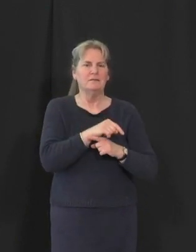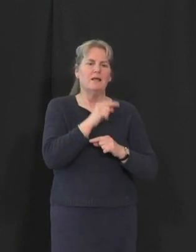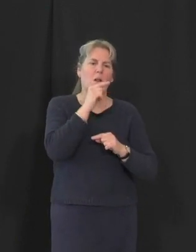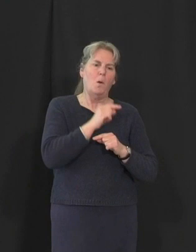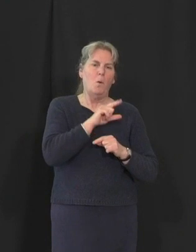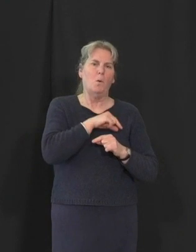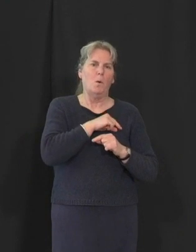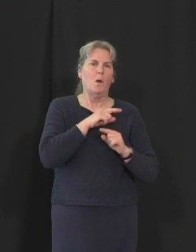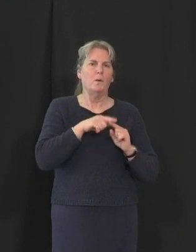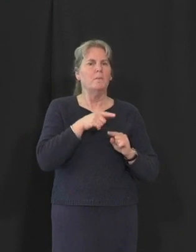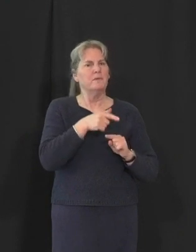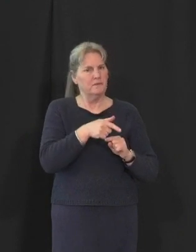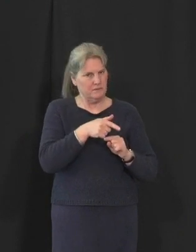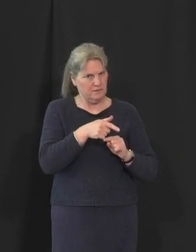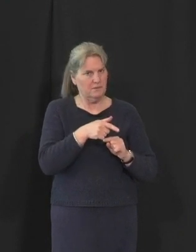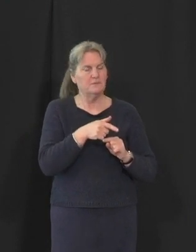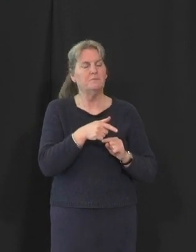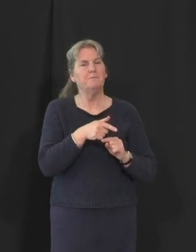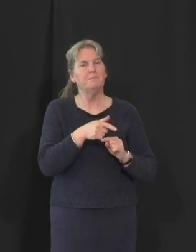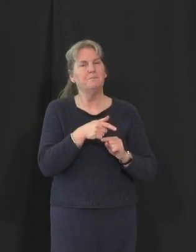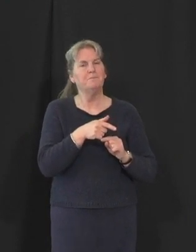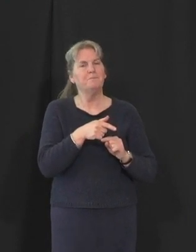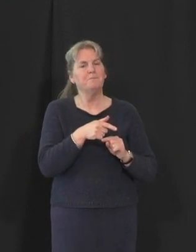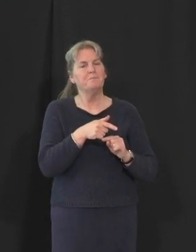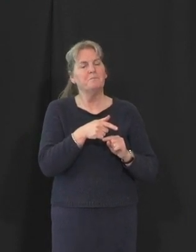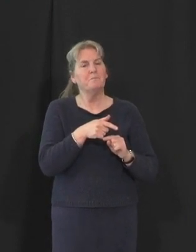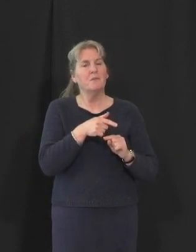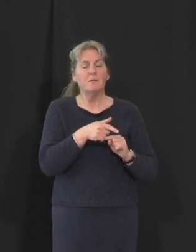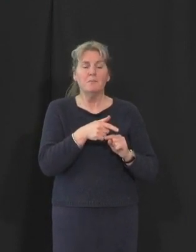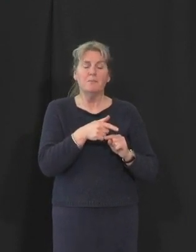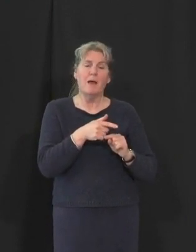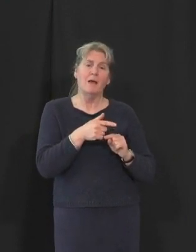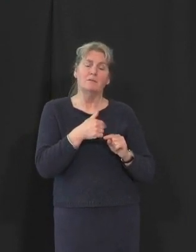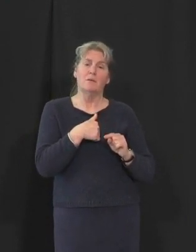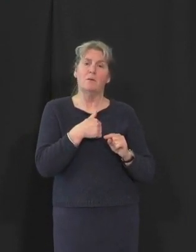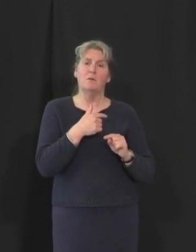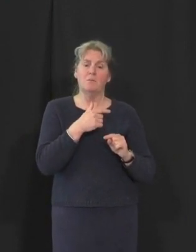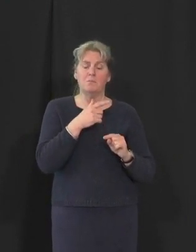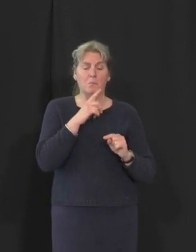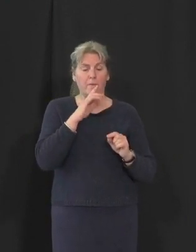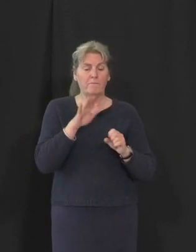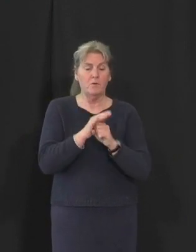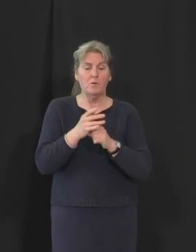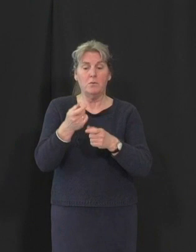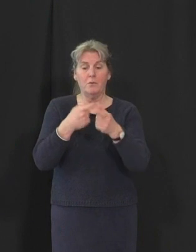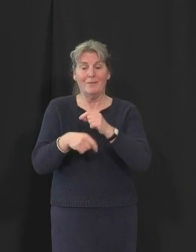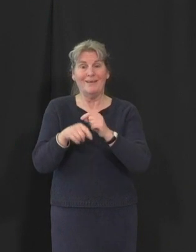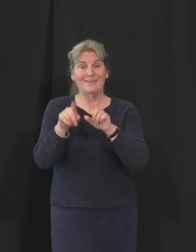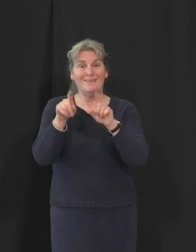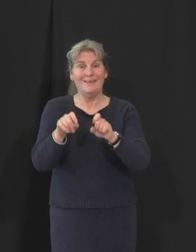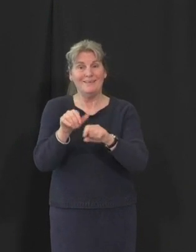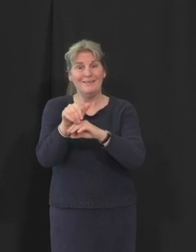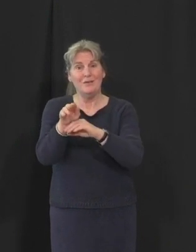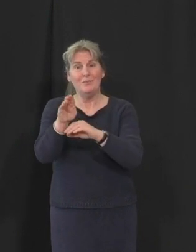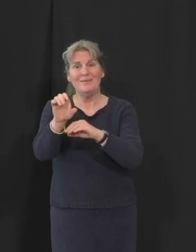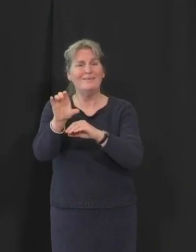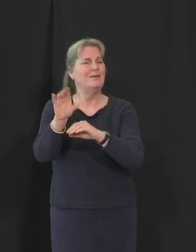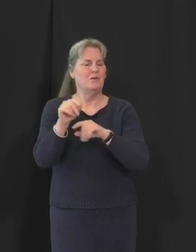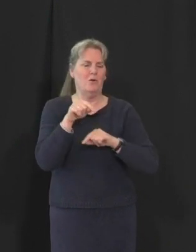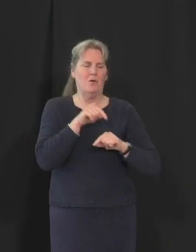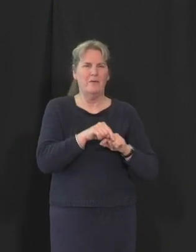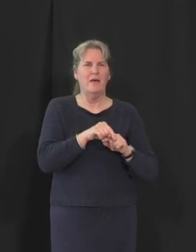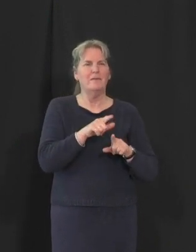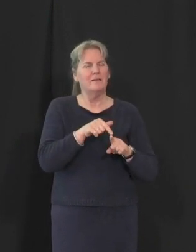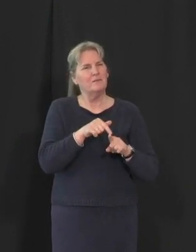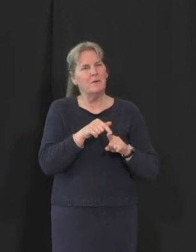the tertiary labs, including BC-CDC. So that's why I say it won't replace the standard test, but it will have a kind of a